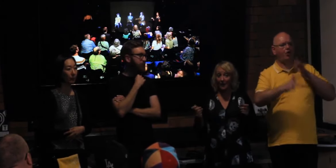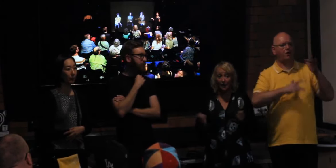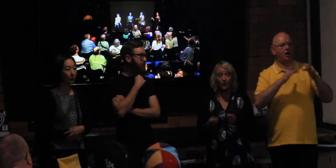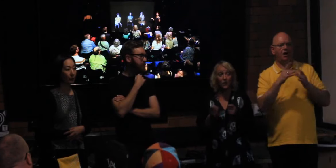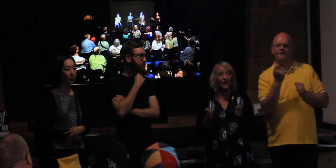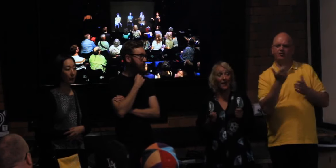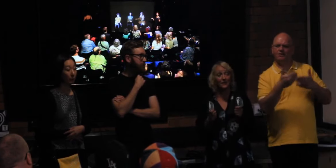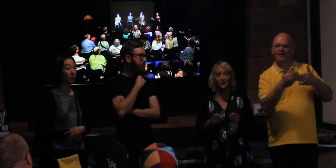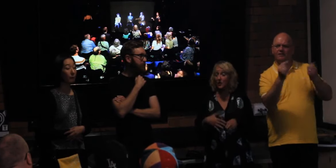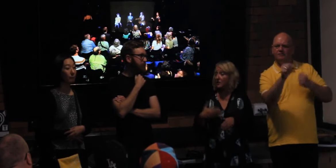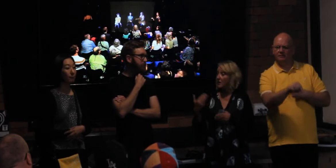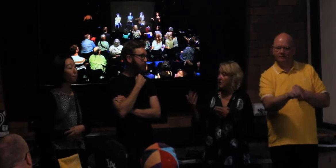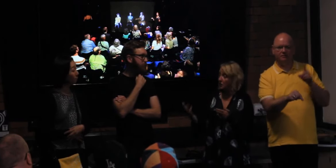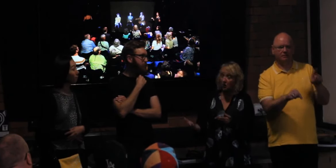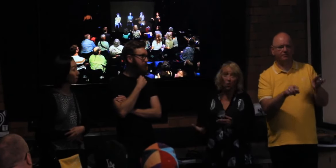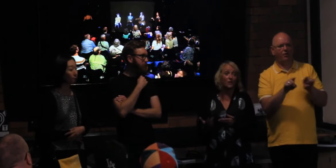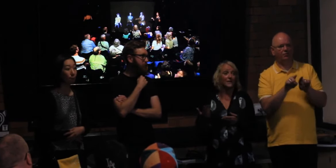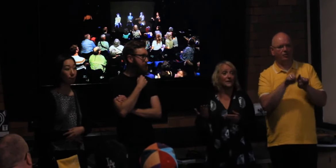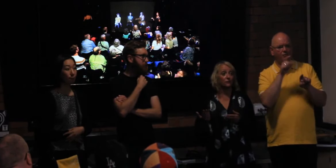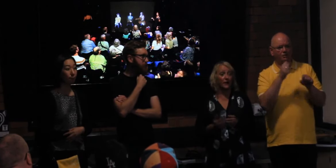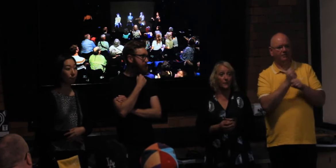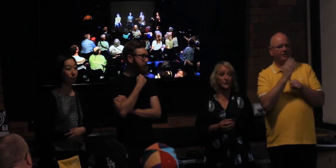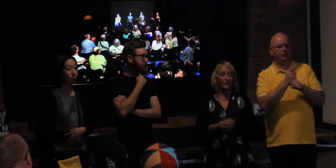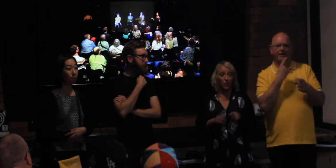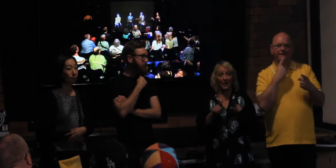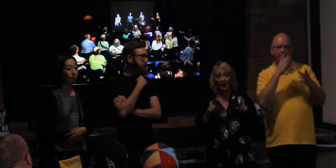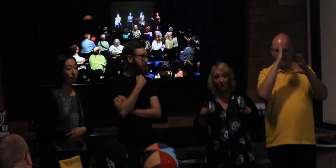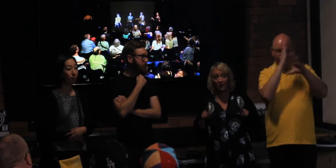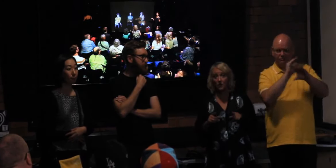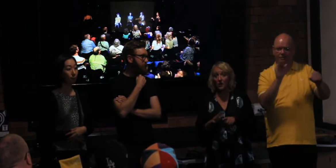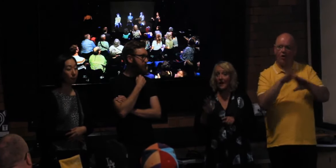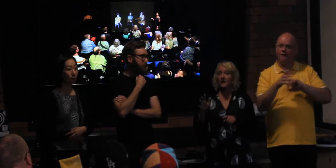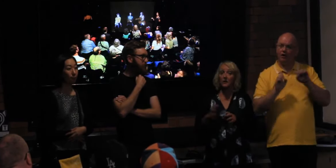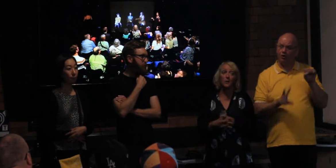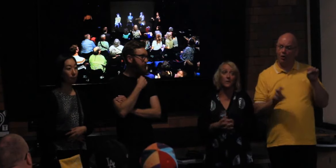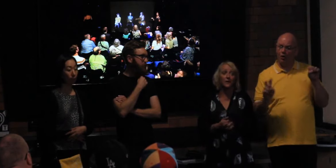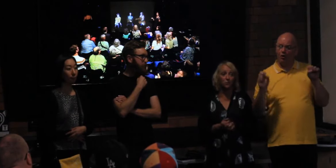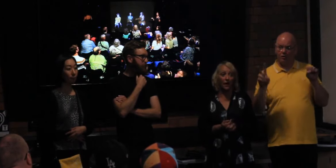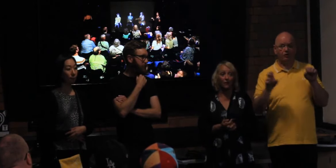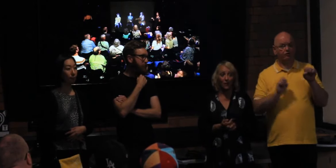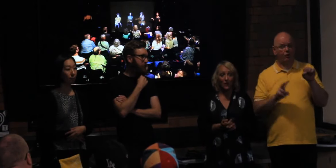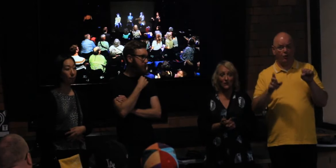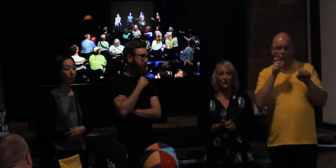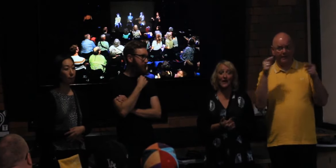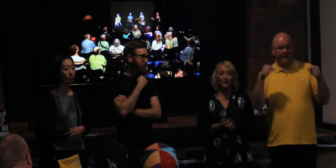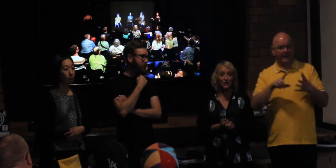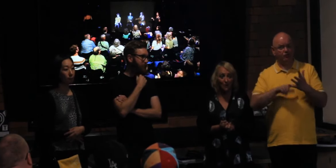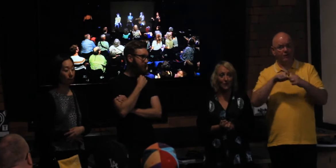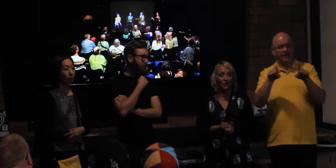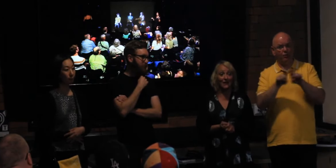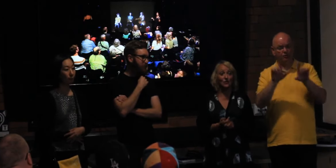and we'll keep you connected with the tour as it develops. It will be here in the UK and globally as well.